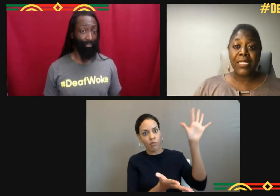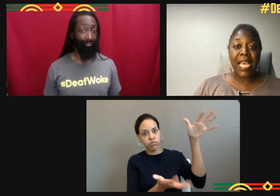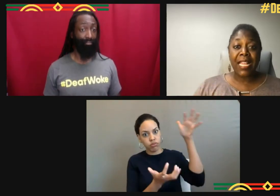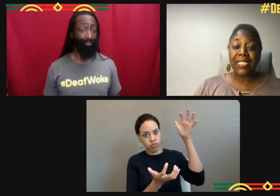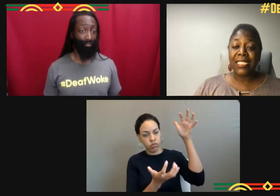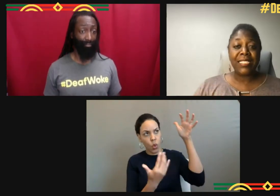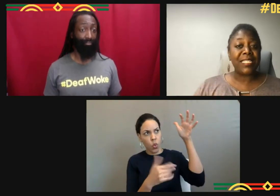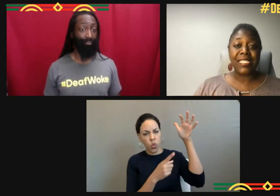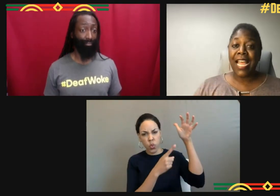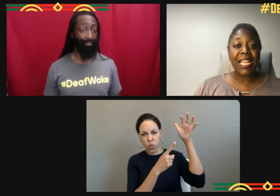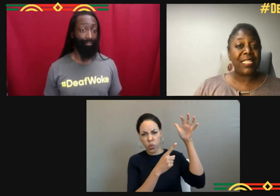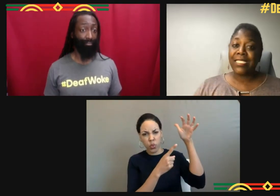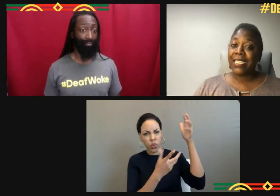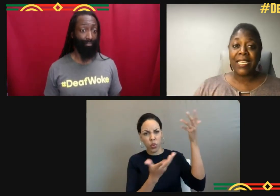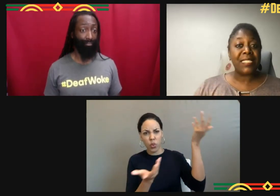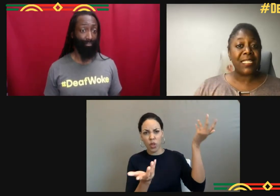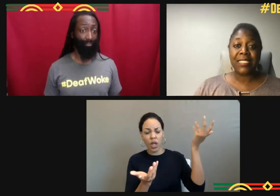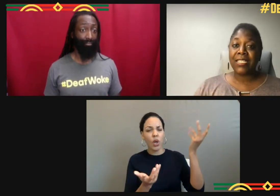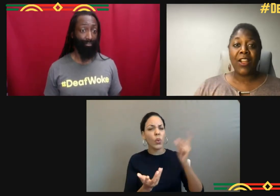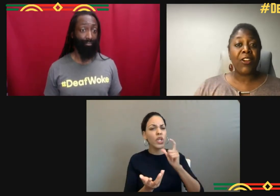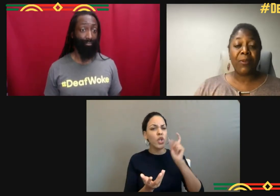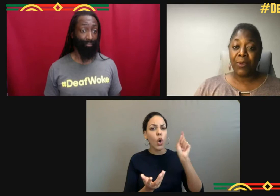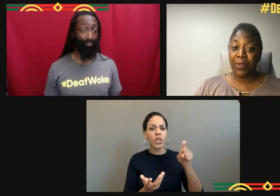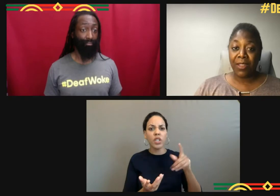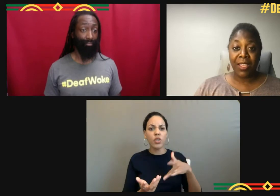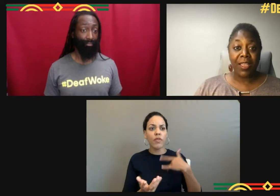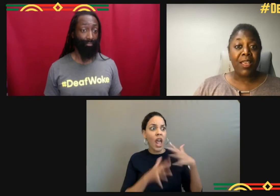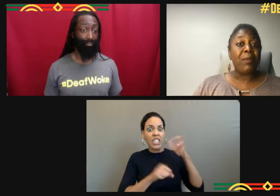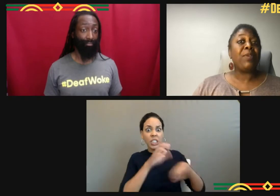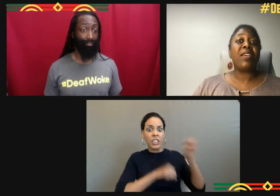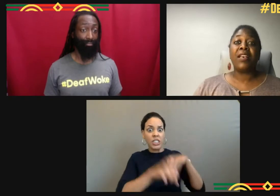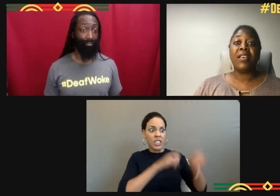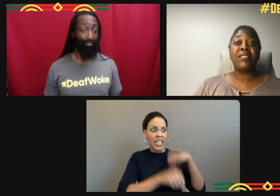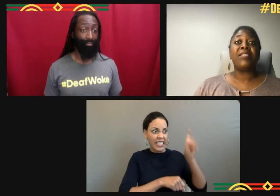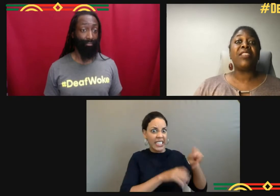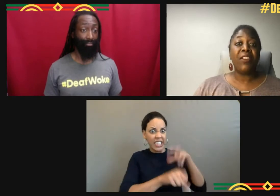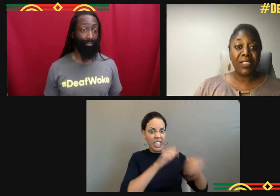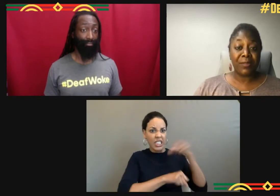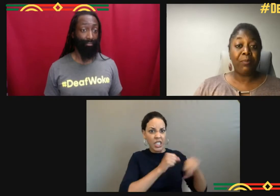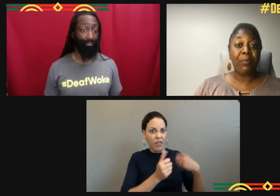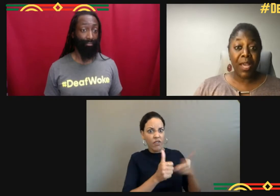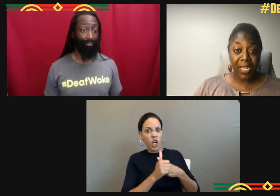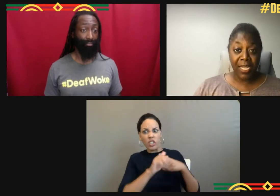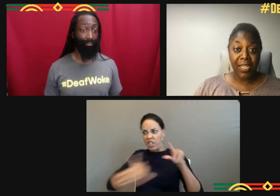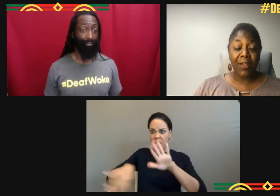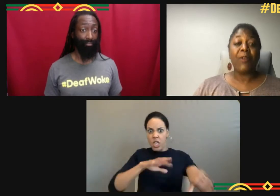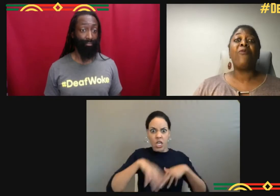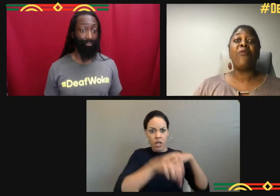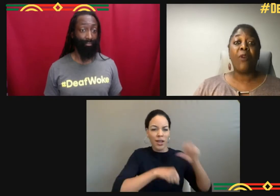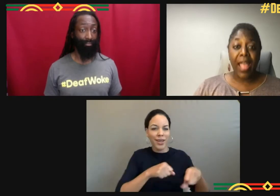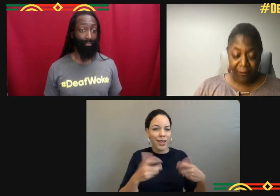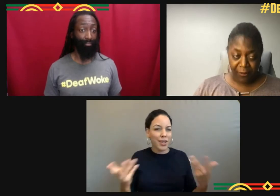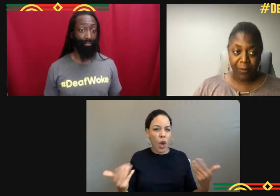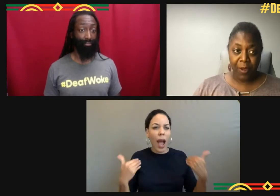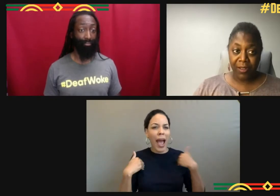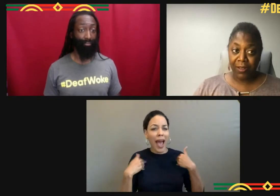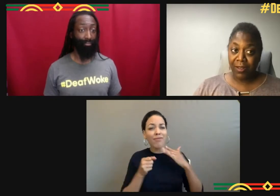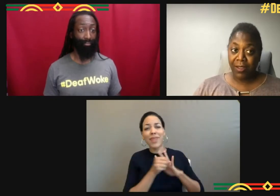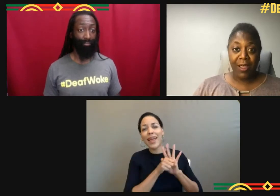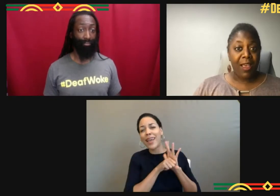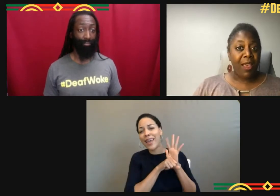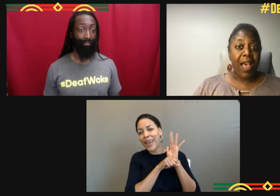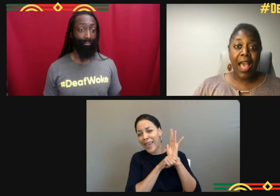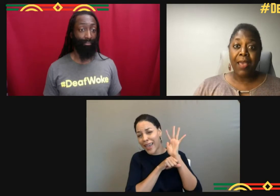barrel mentality does not need to exist in our community because there is money for